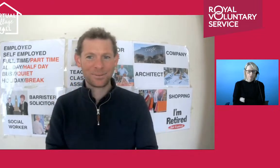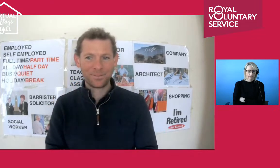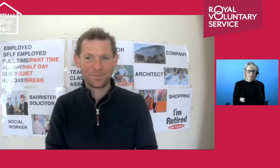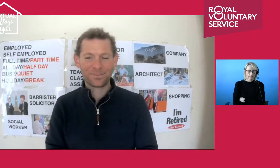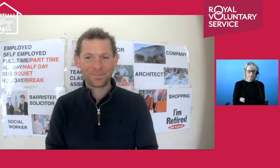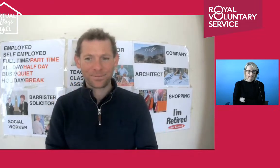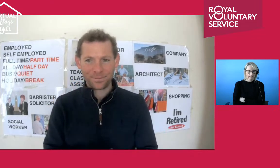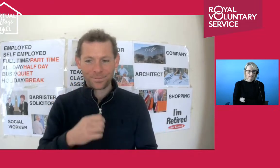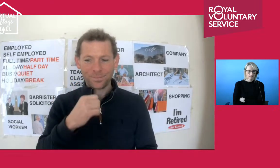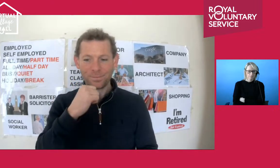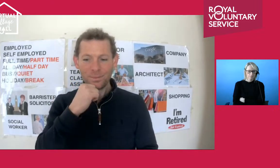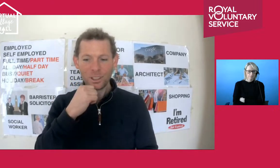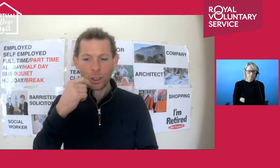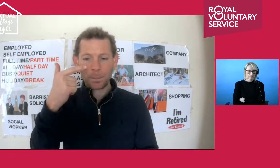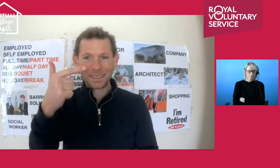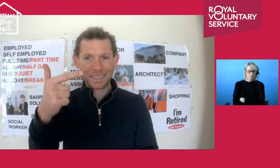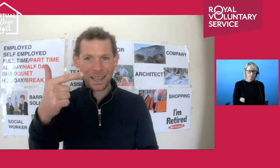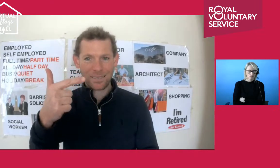employed.